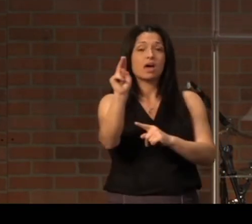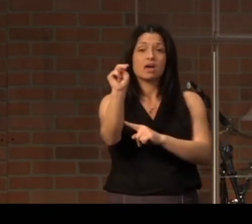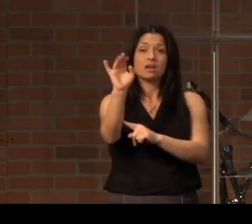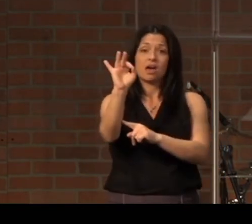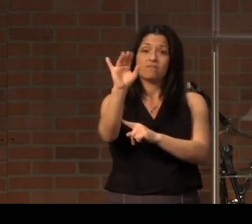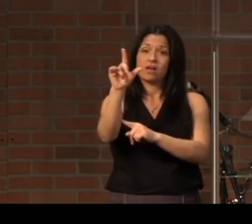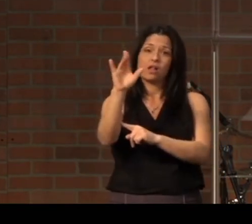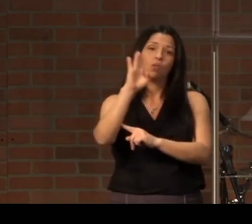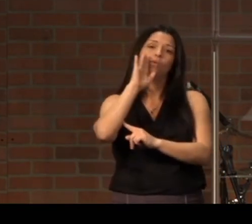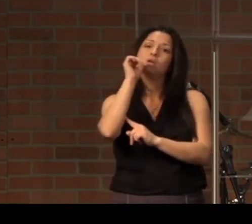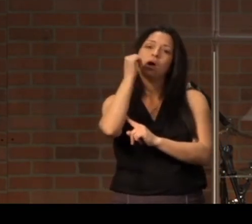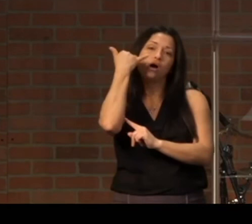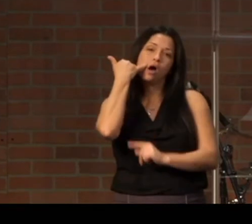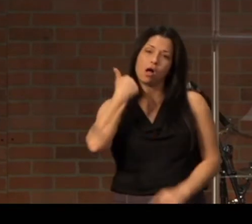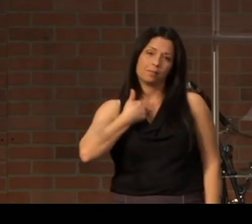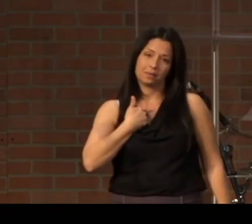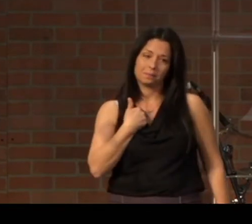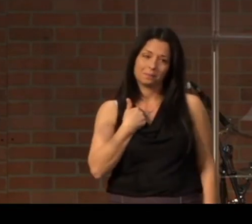not going to call.